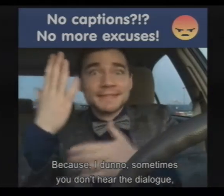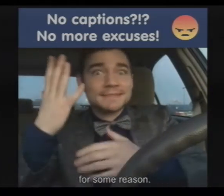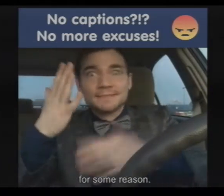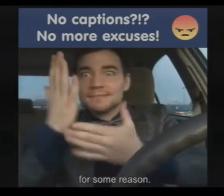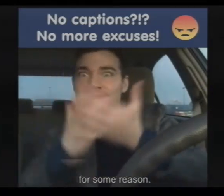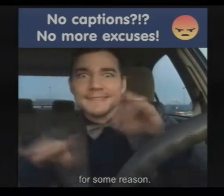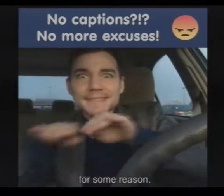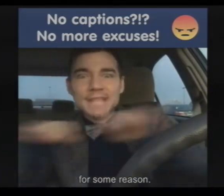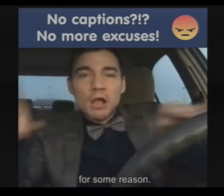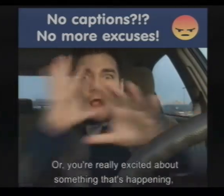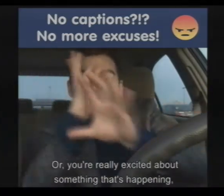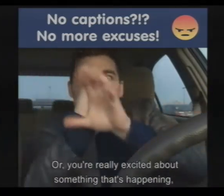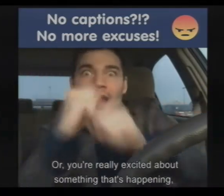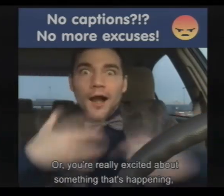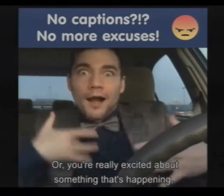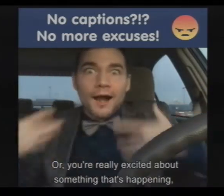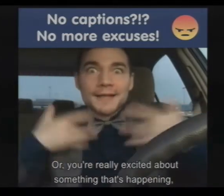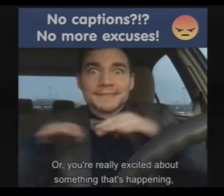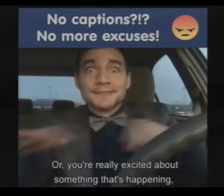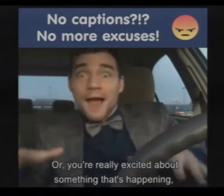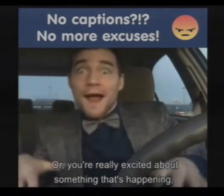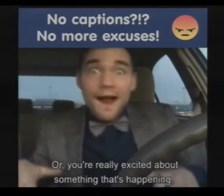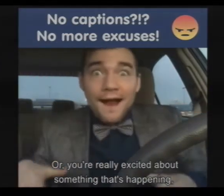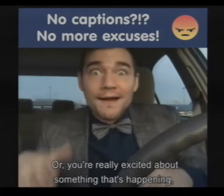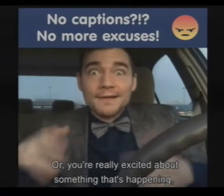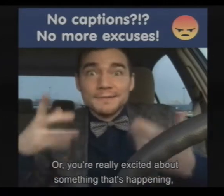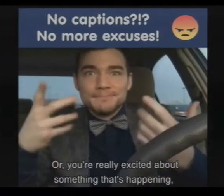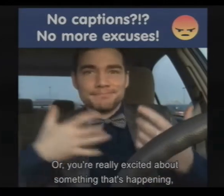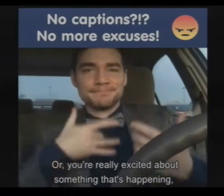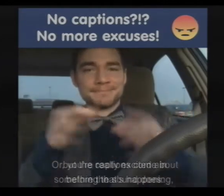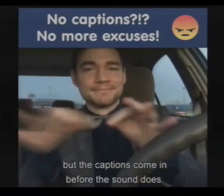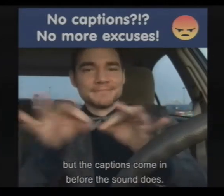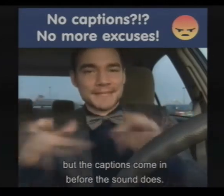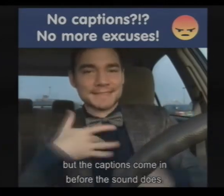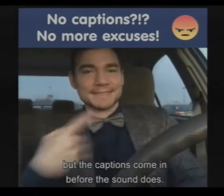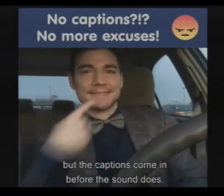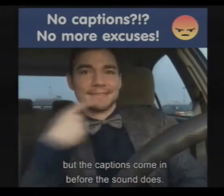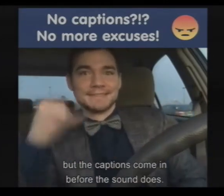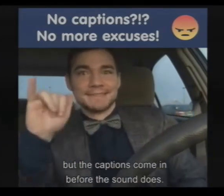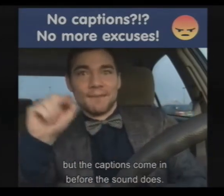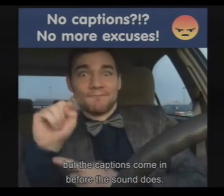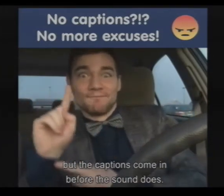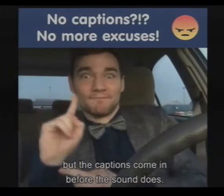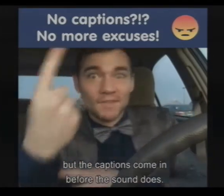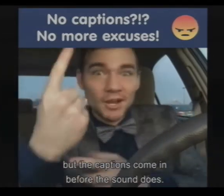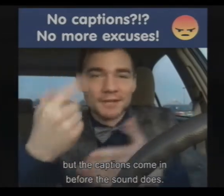for some reason. Or you're really excited about something that's happening, but the captions come in before the sound